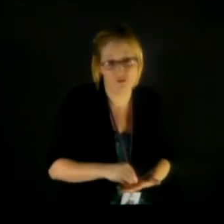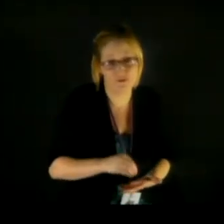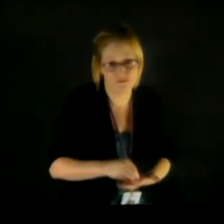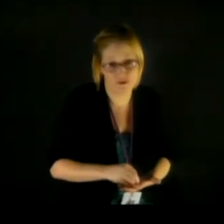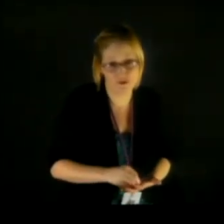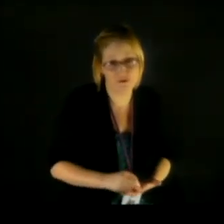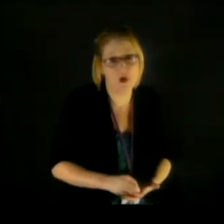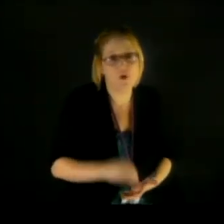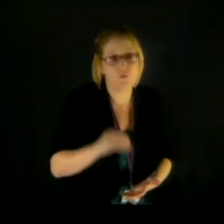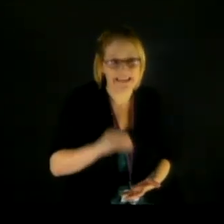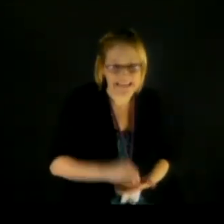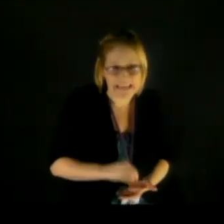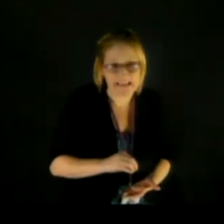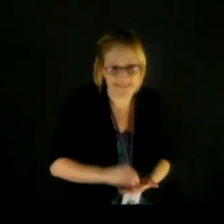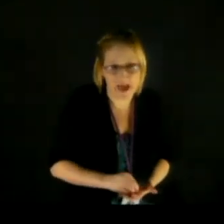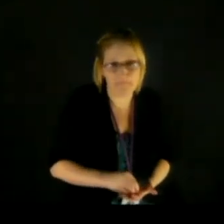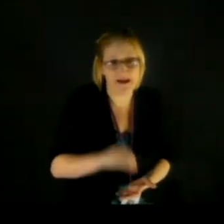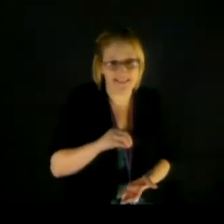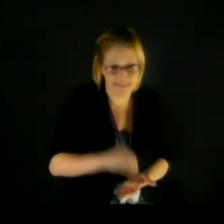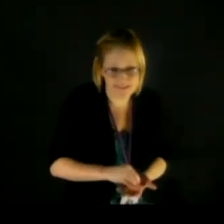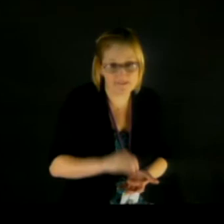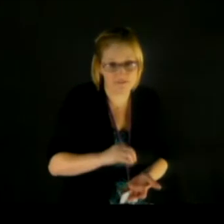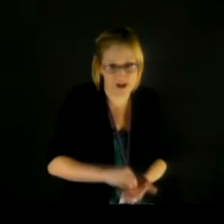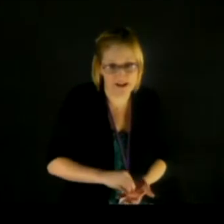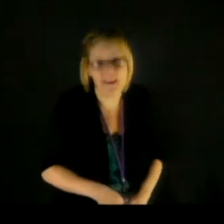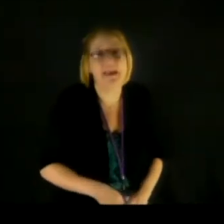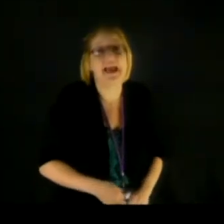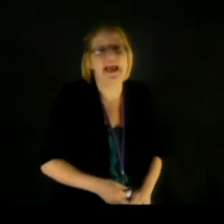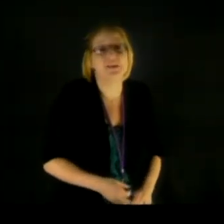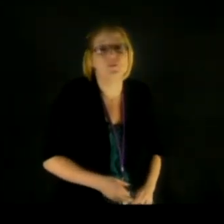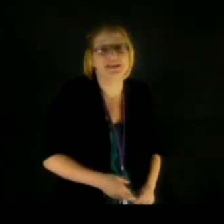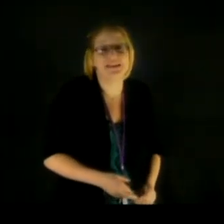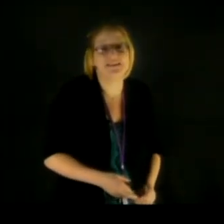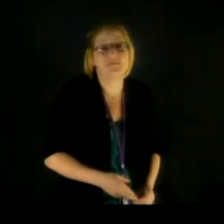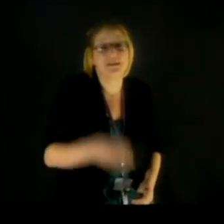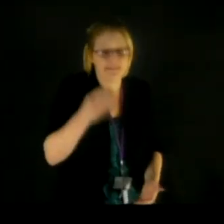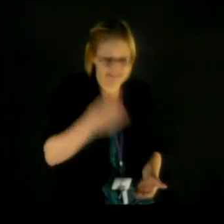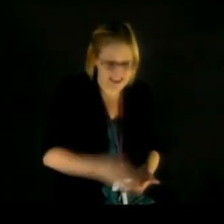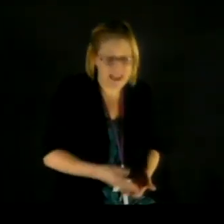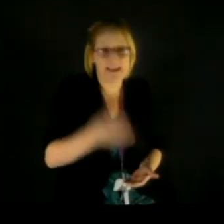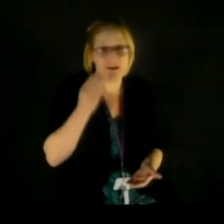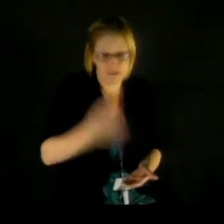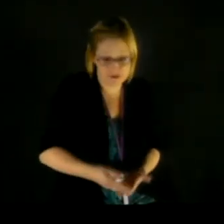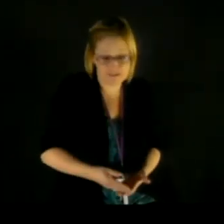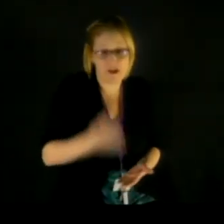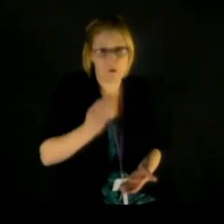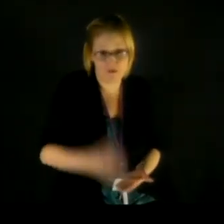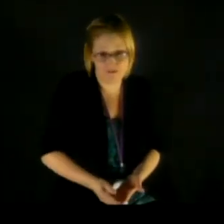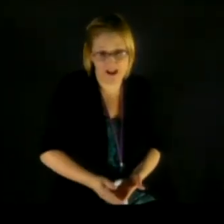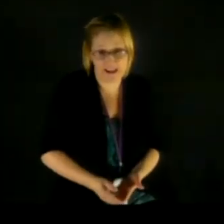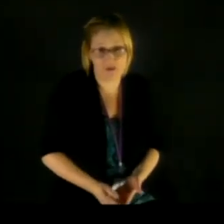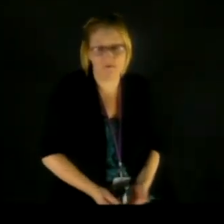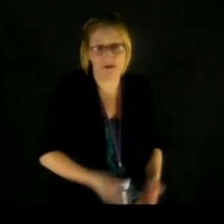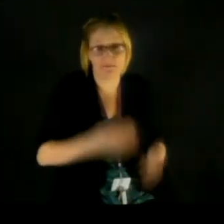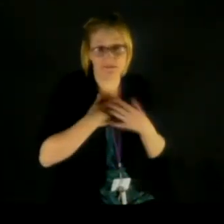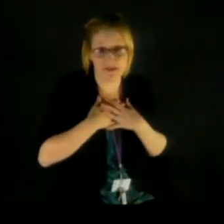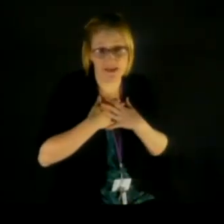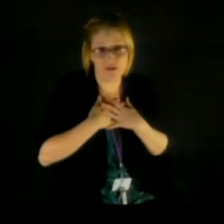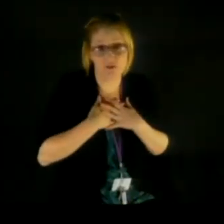tribute photos, we need that by this Friday. And we need them today, Thursday, or Friday. You can bring them to me. You can